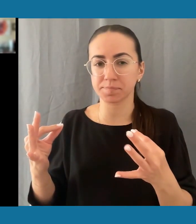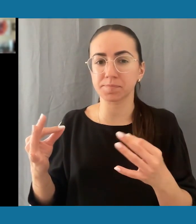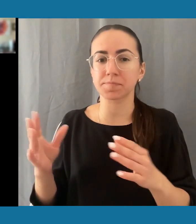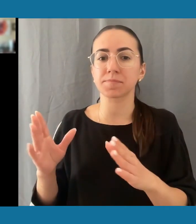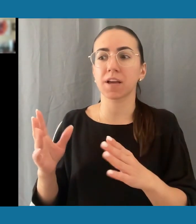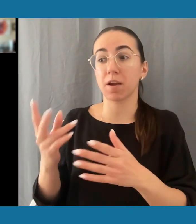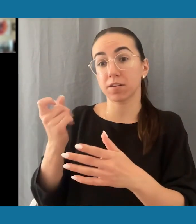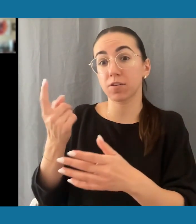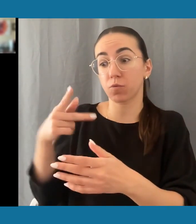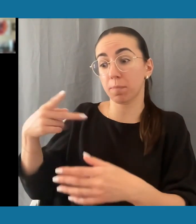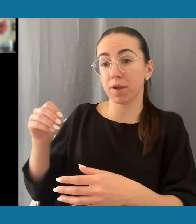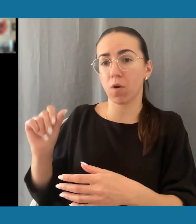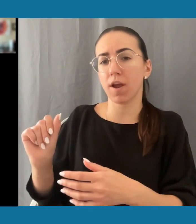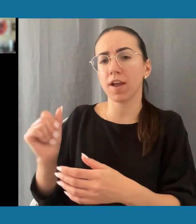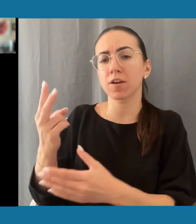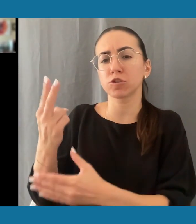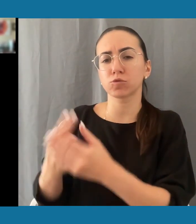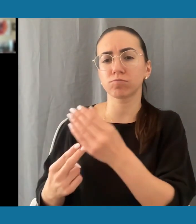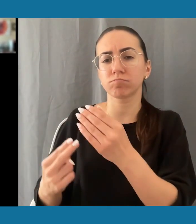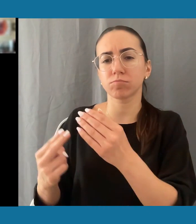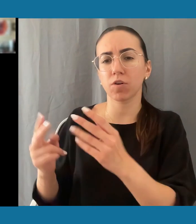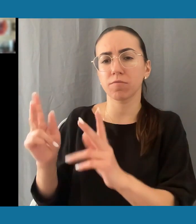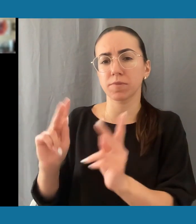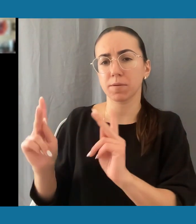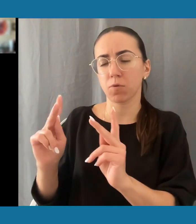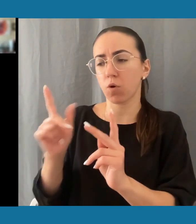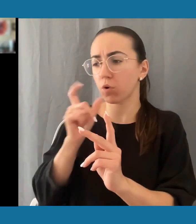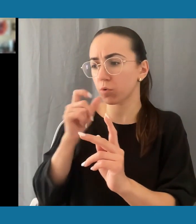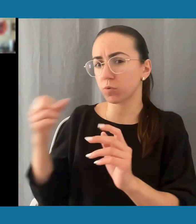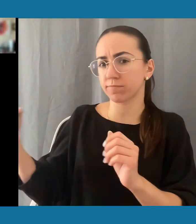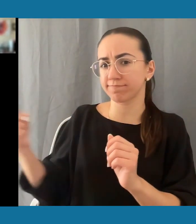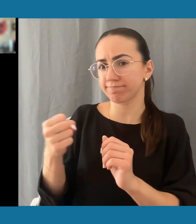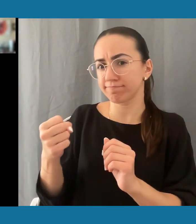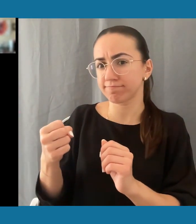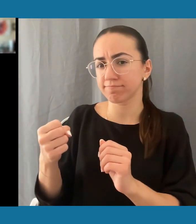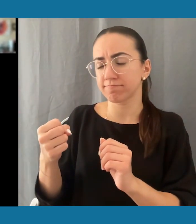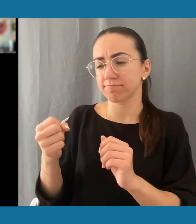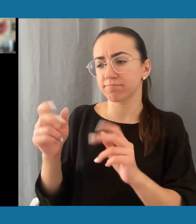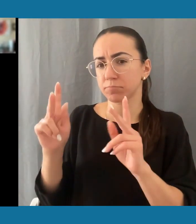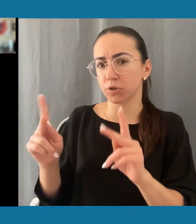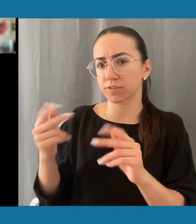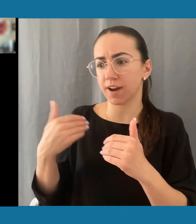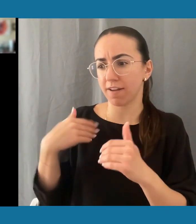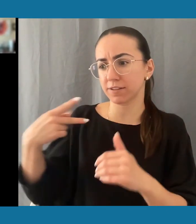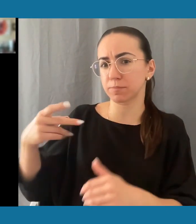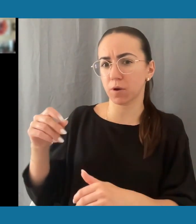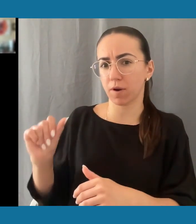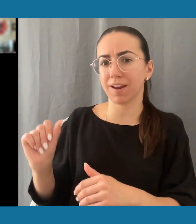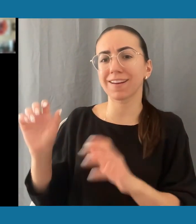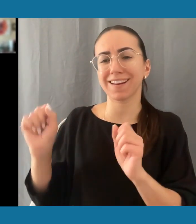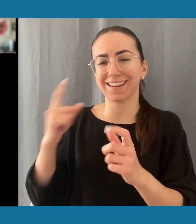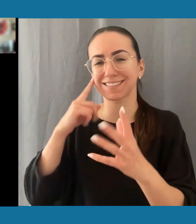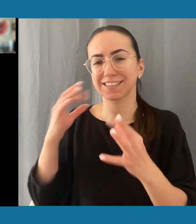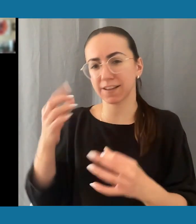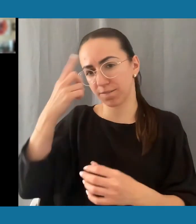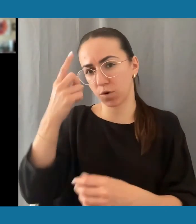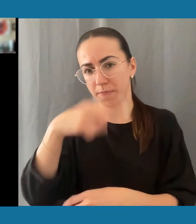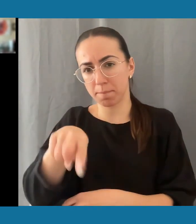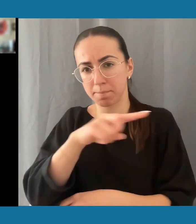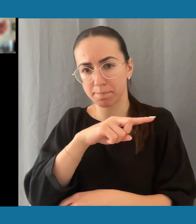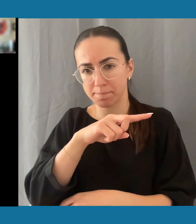that person is appointed as their agent under a power of attorney can make decisions on behalf of someone. With